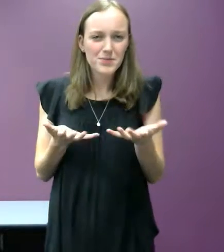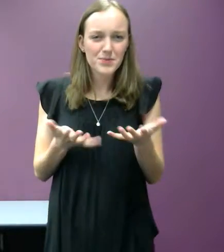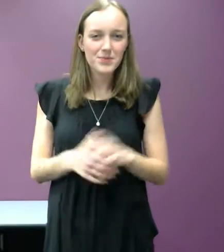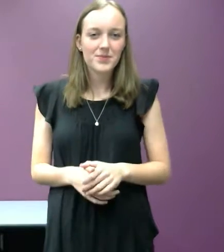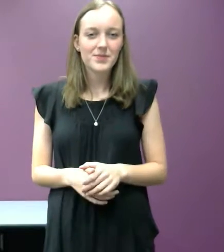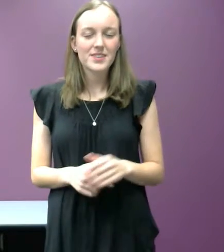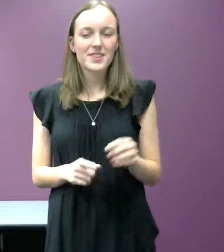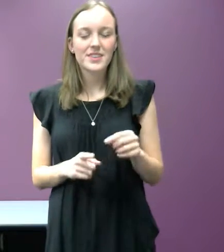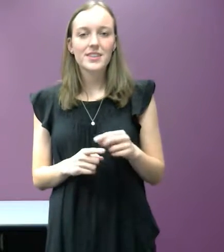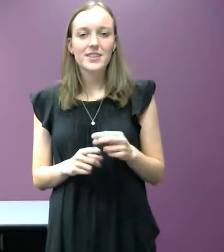about our